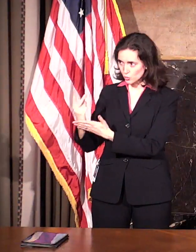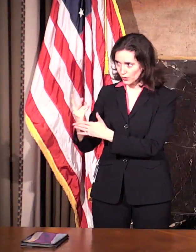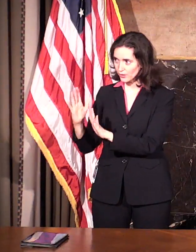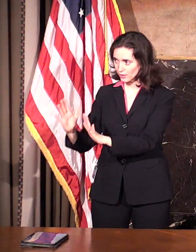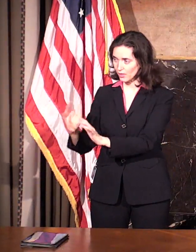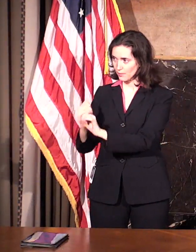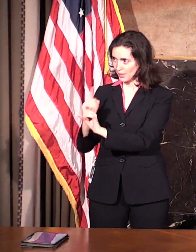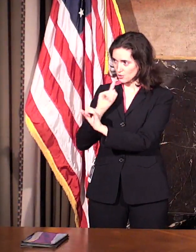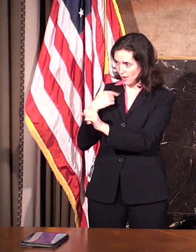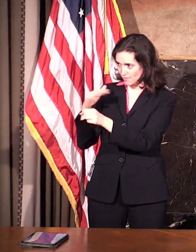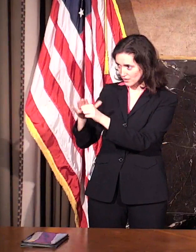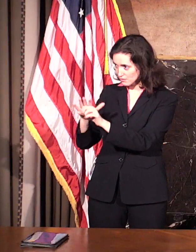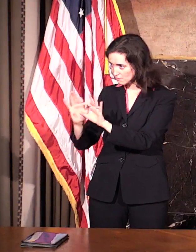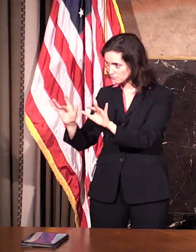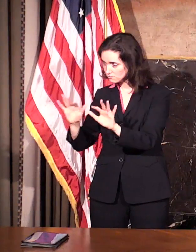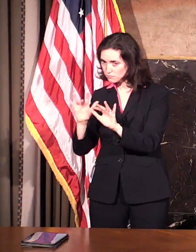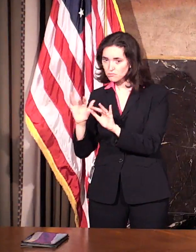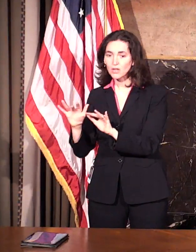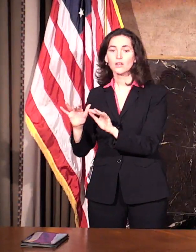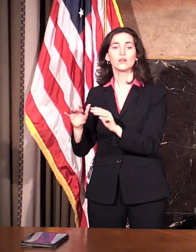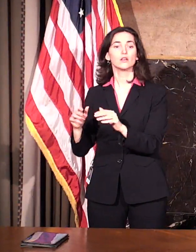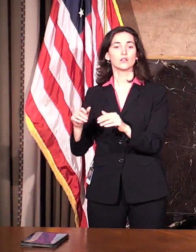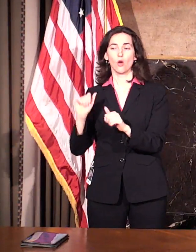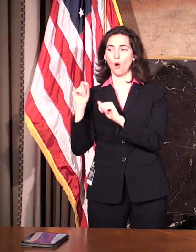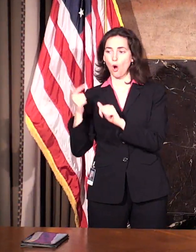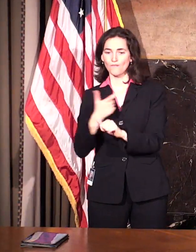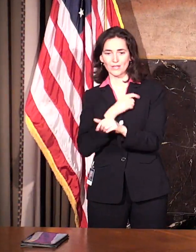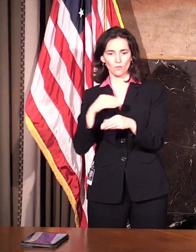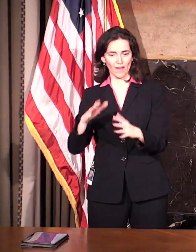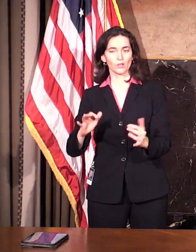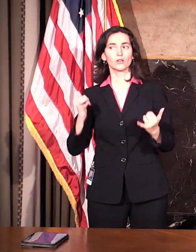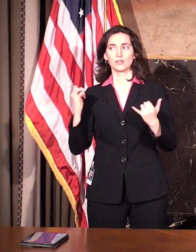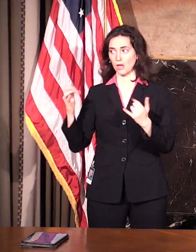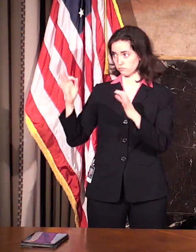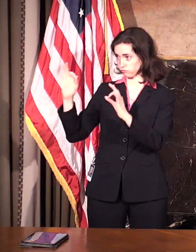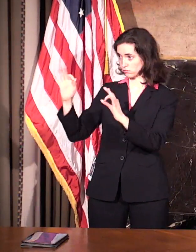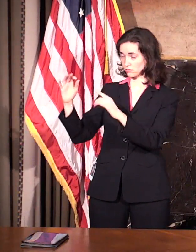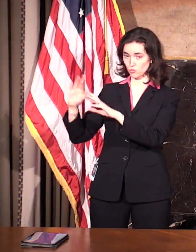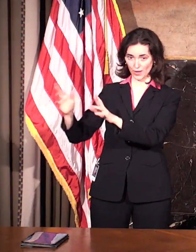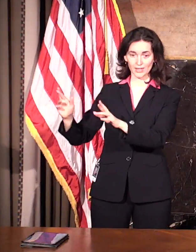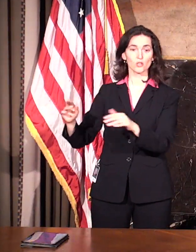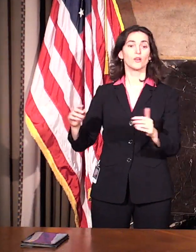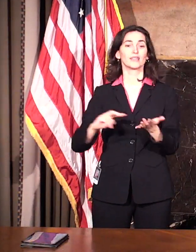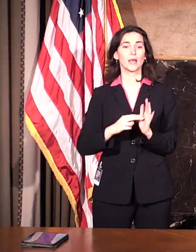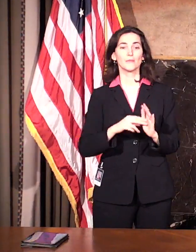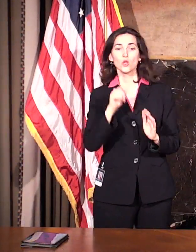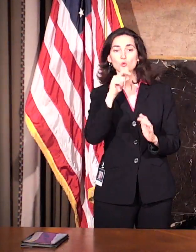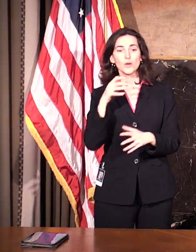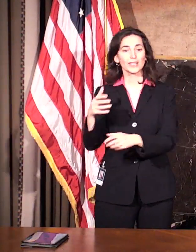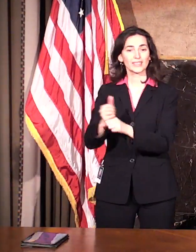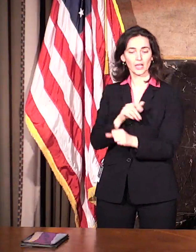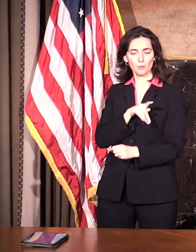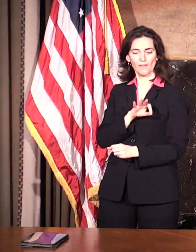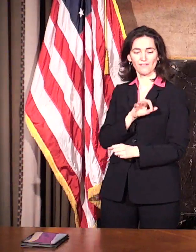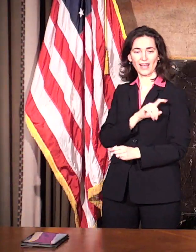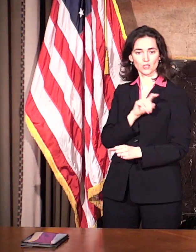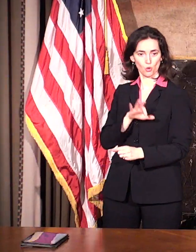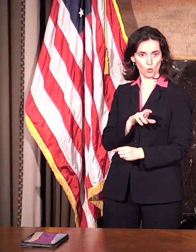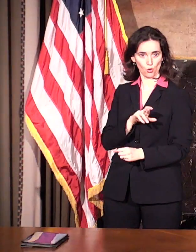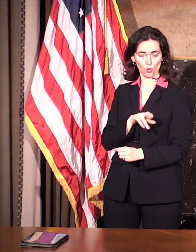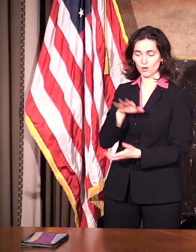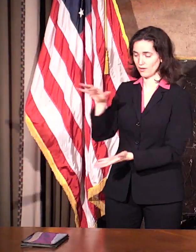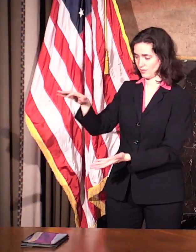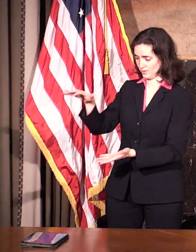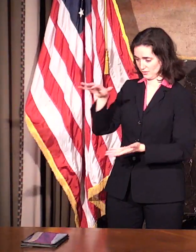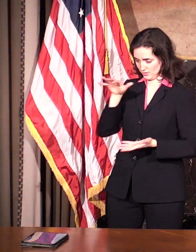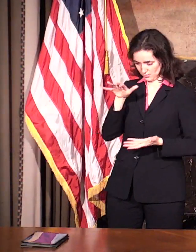space syringes to make it possible for every vaccine provider. They do now, and now any vaccine provider that gets Pfizer is getting a kit that includes those